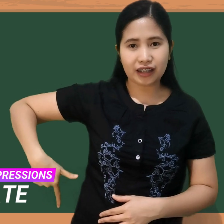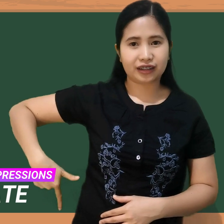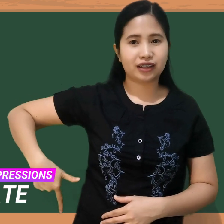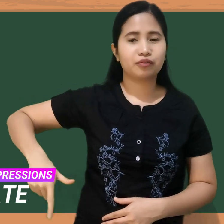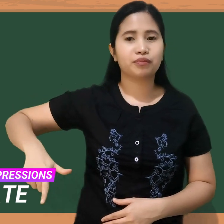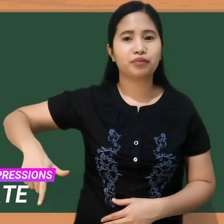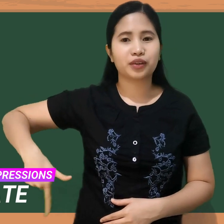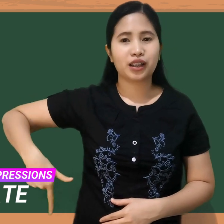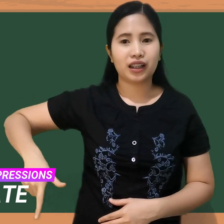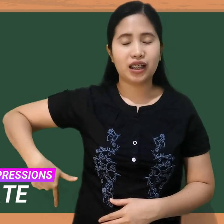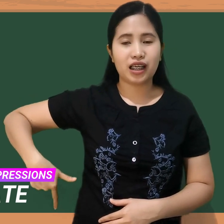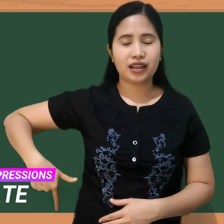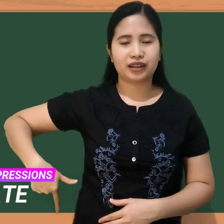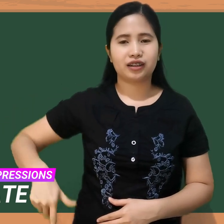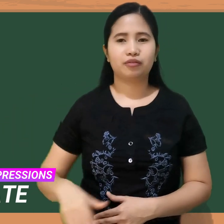Late. Late.